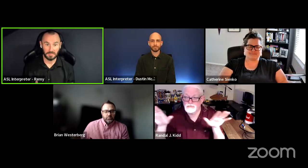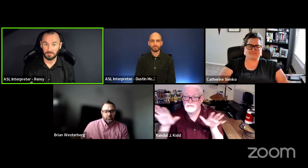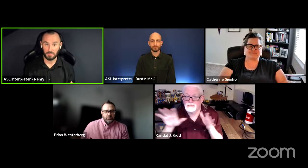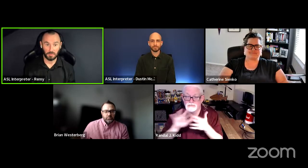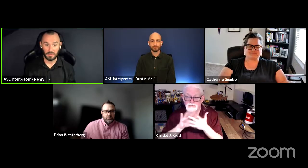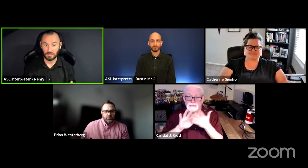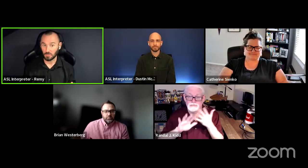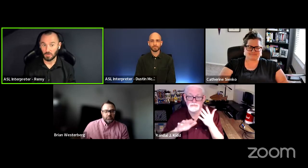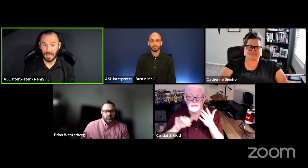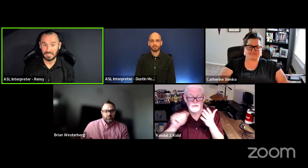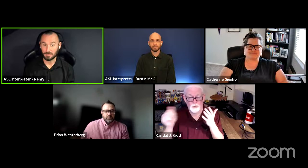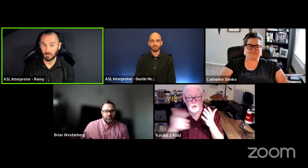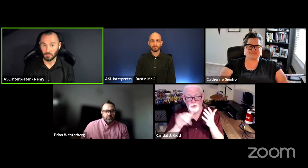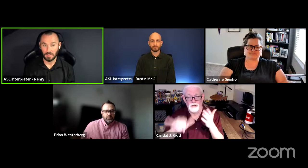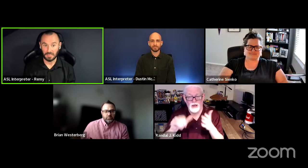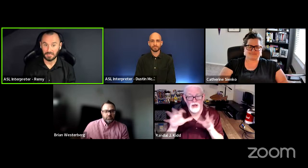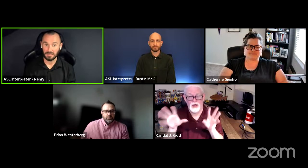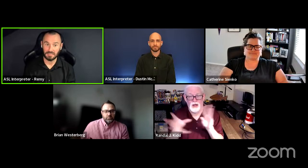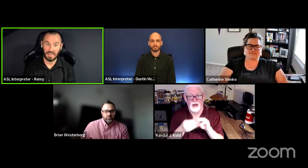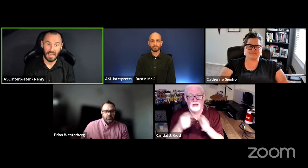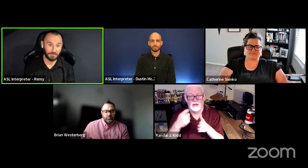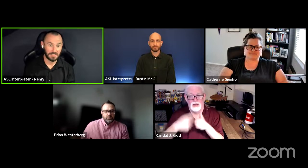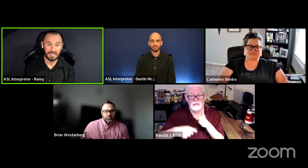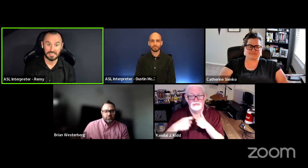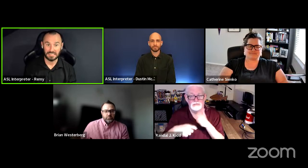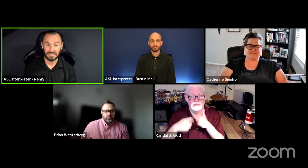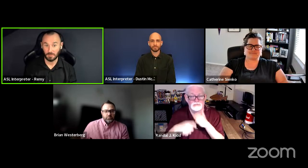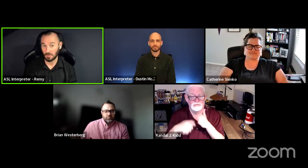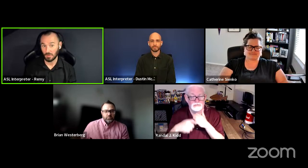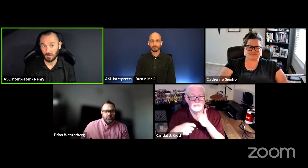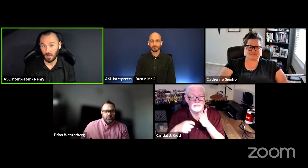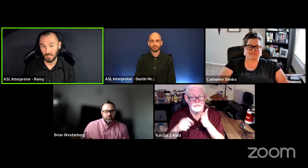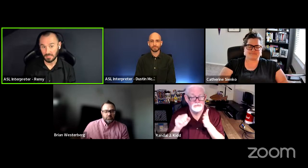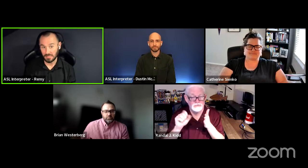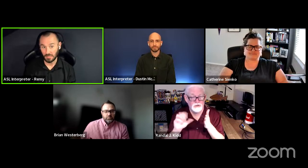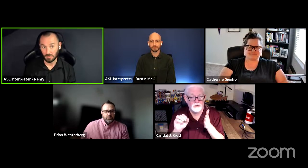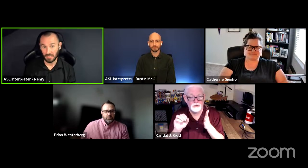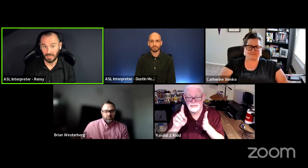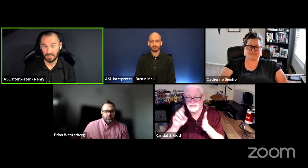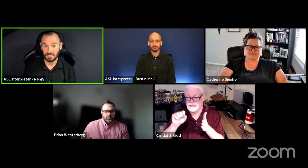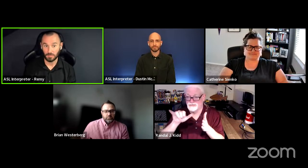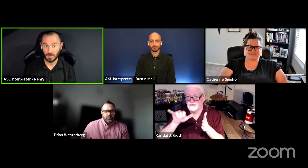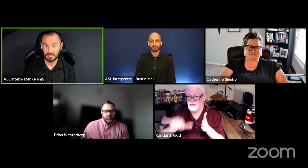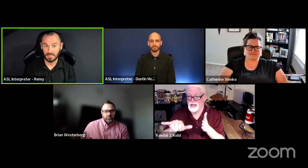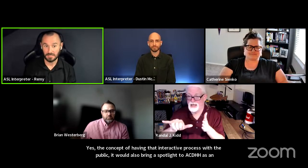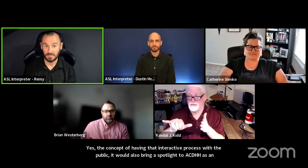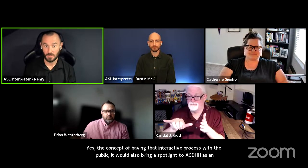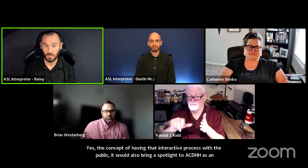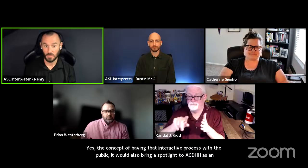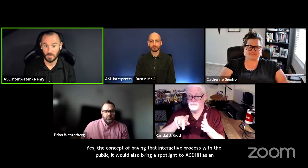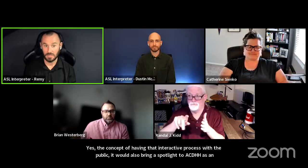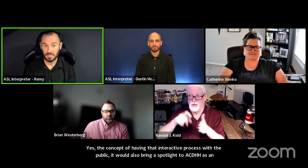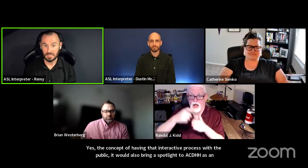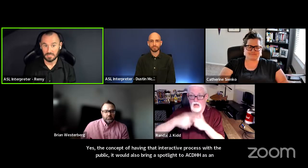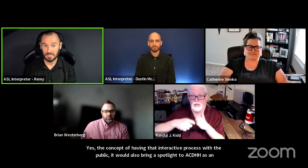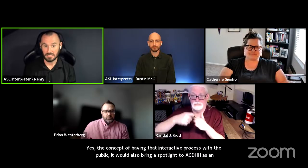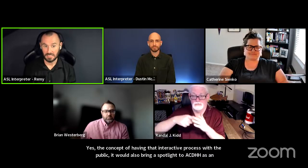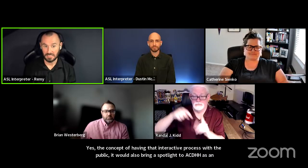keeping the professional aspect running, and advertising? Those are all costs that are being added to this process.